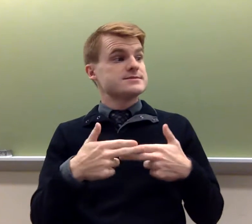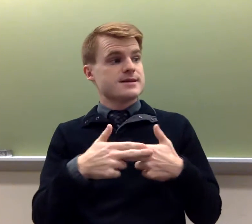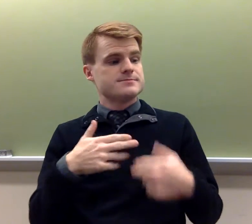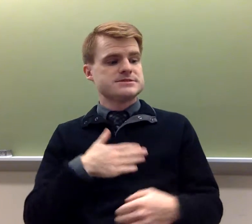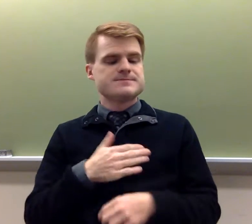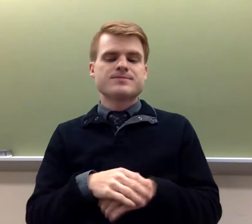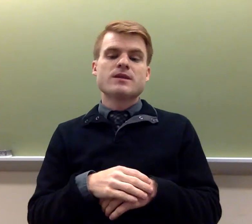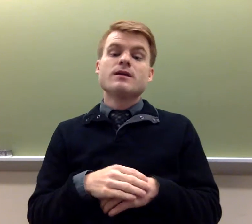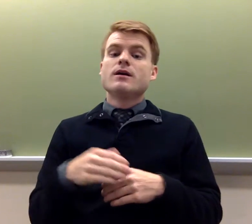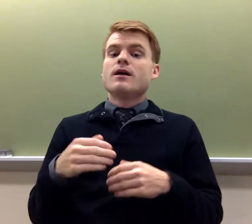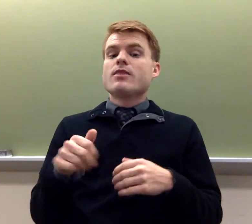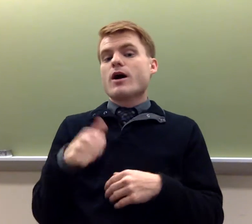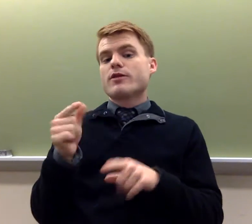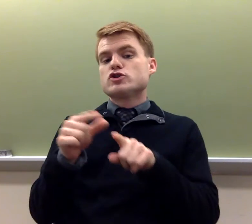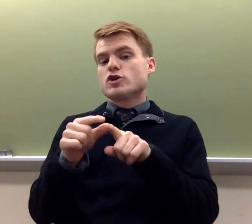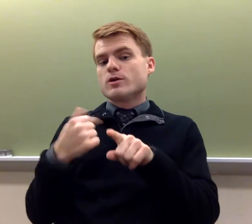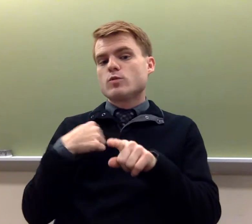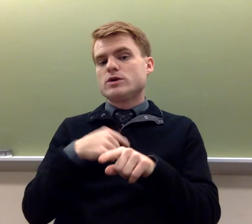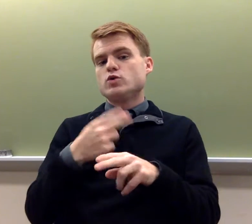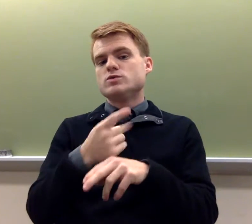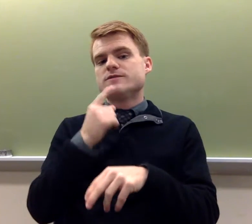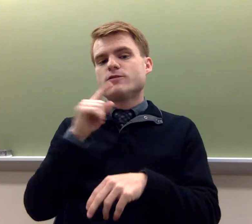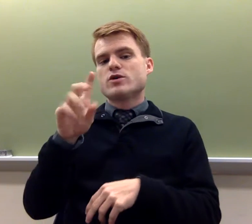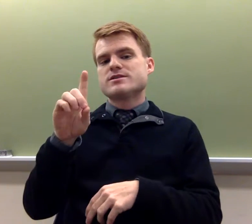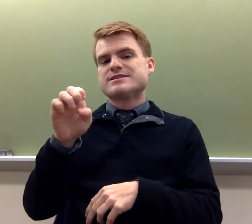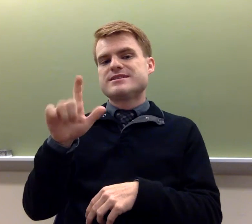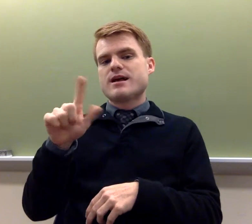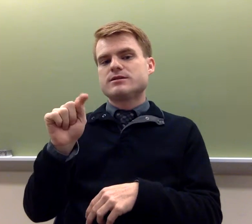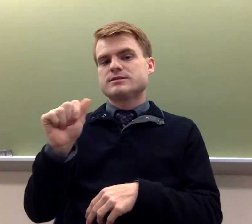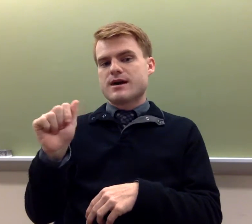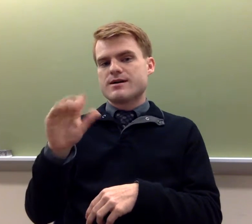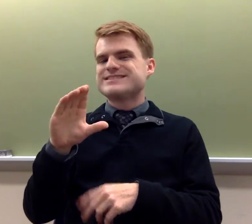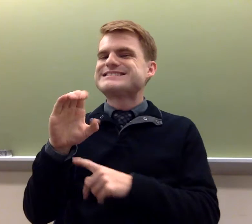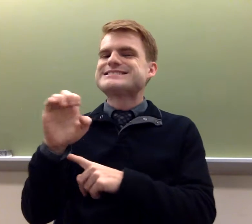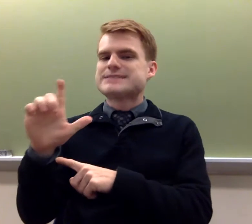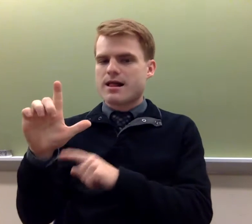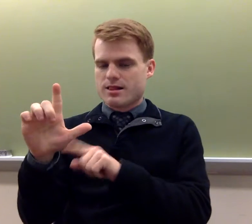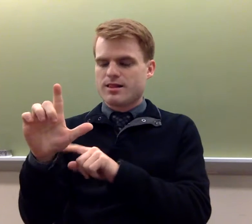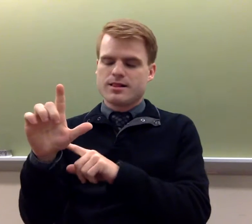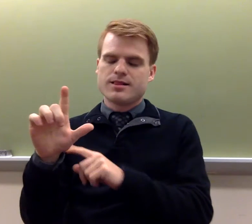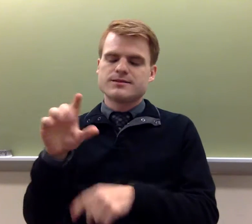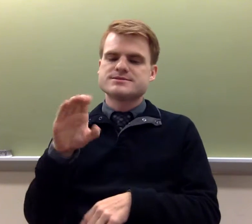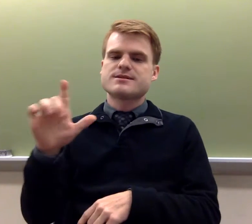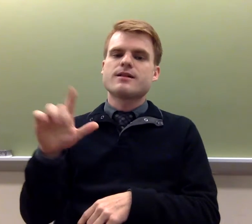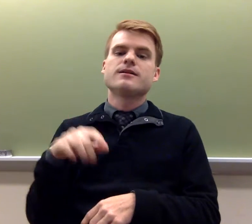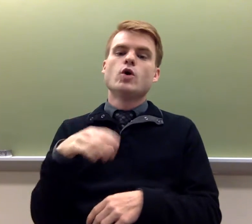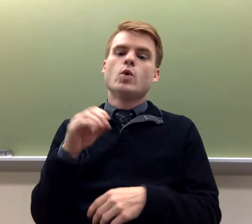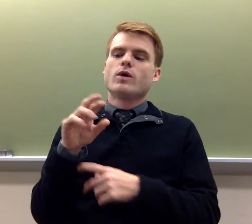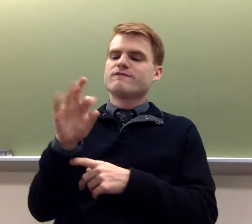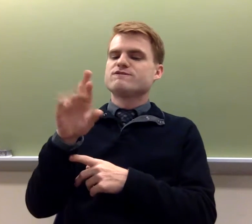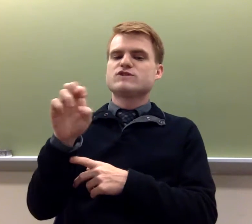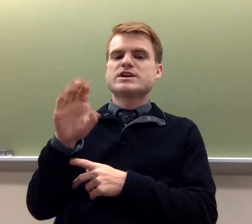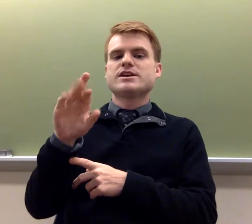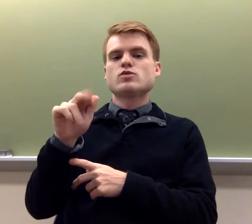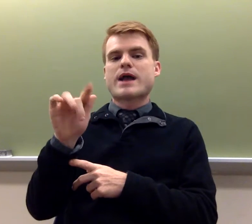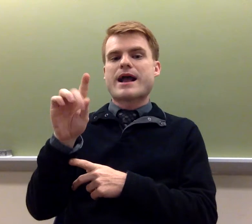we use for delta cell or free radical would be cancer cell.